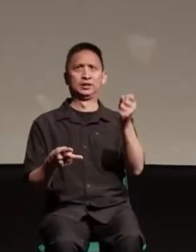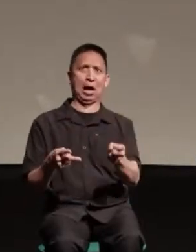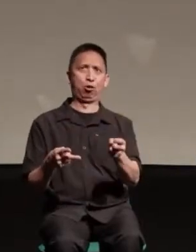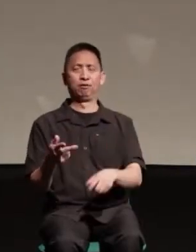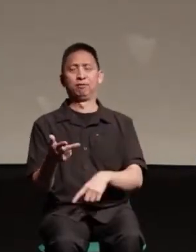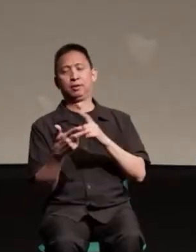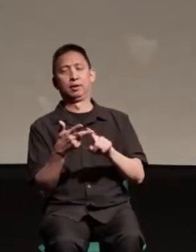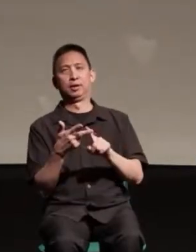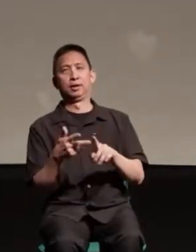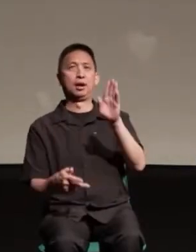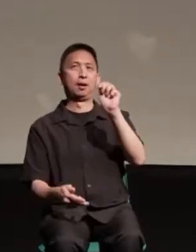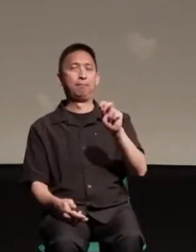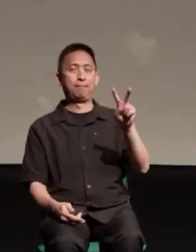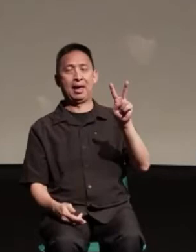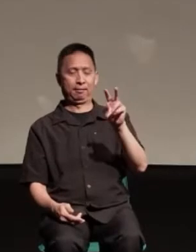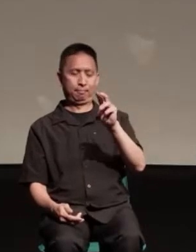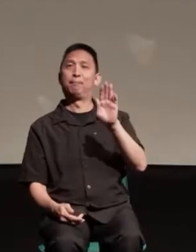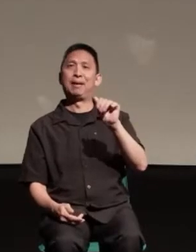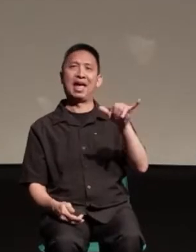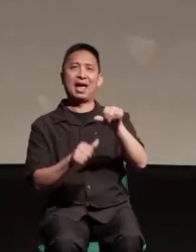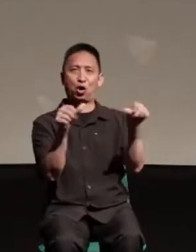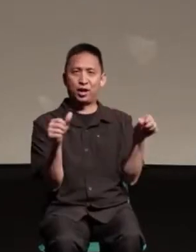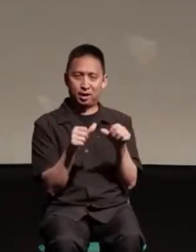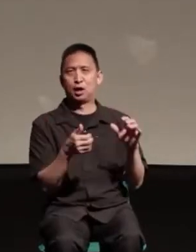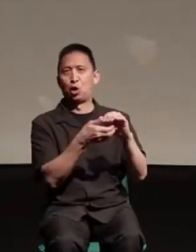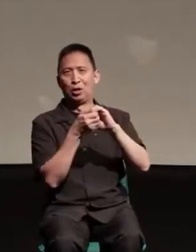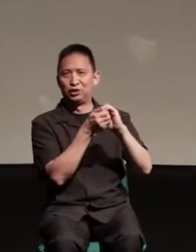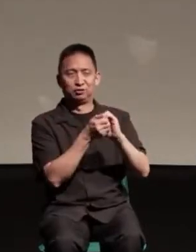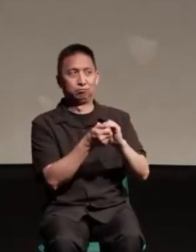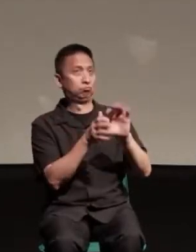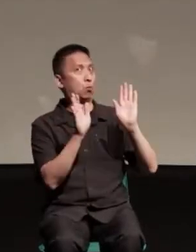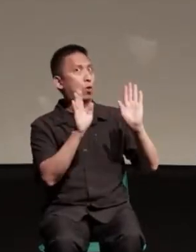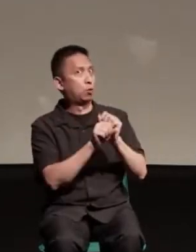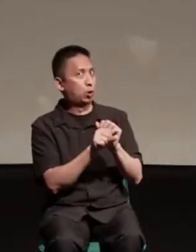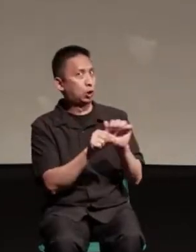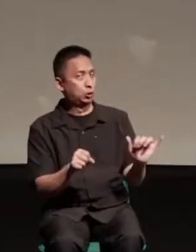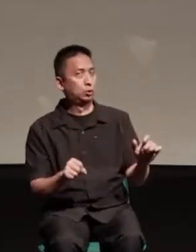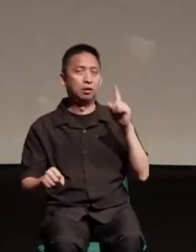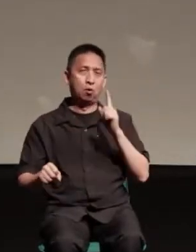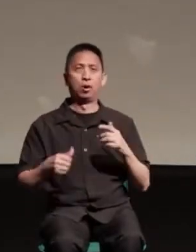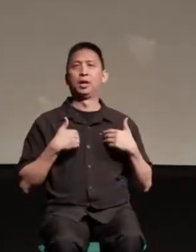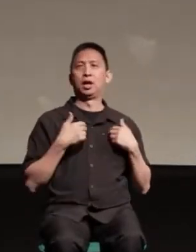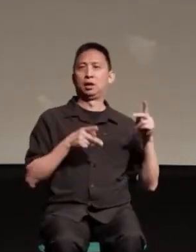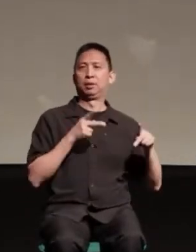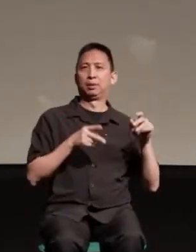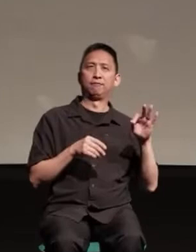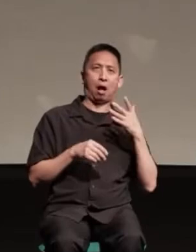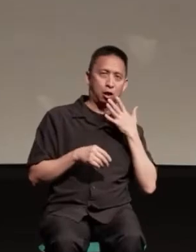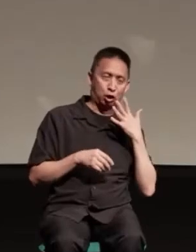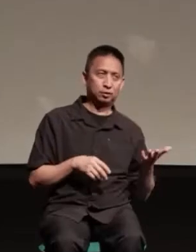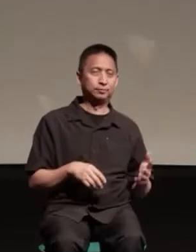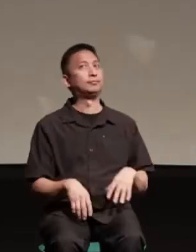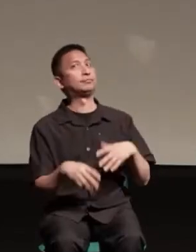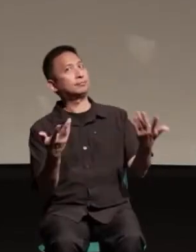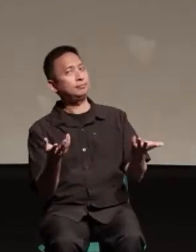Bay Area Video Coalition, who also has done great work to support young makers of color, and Cartemquin is another one in the